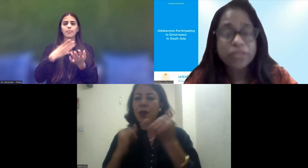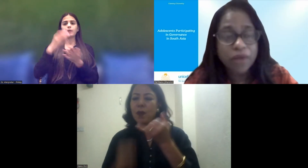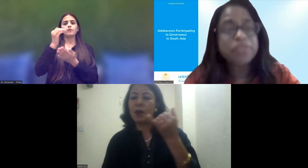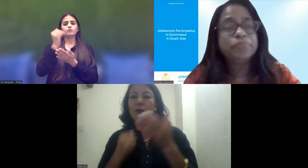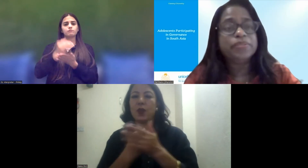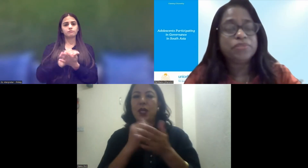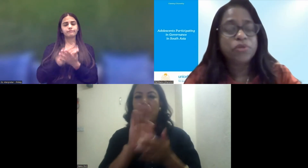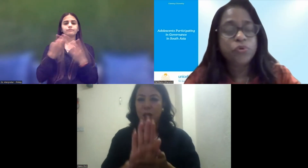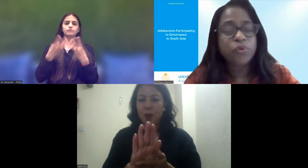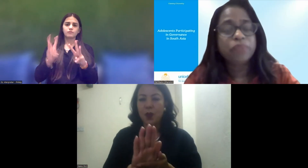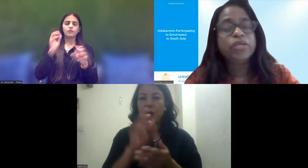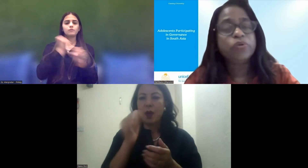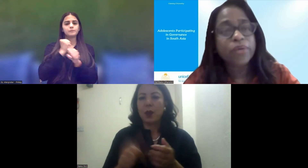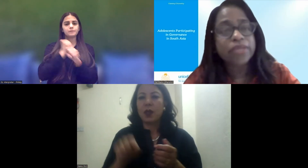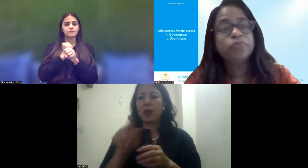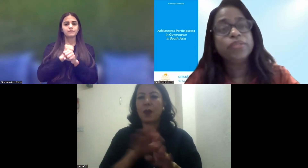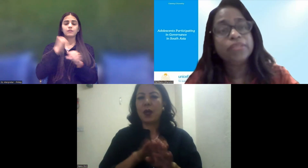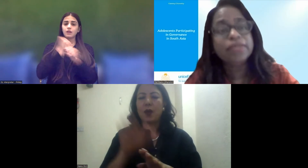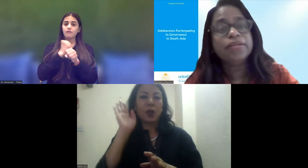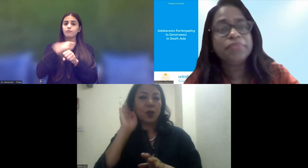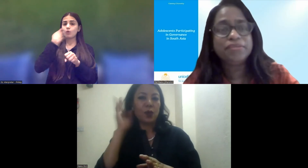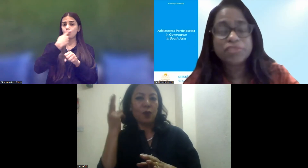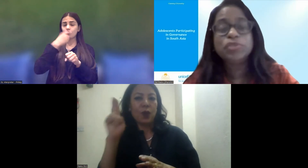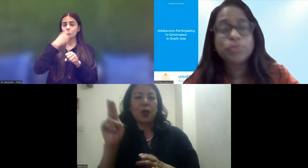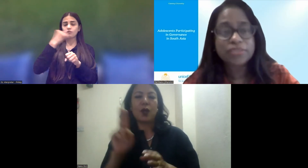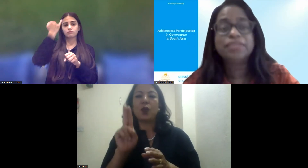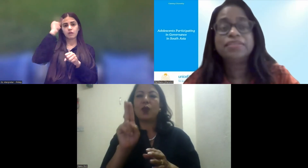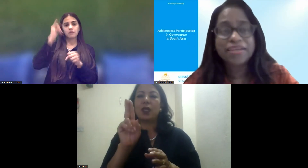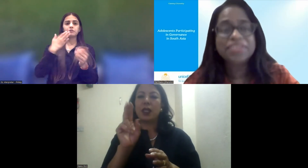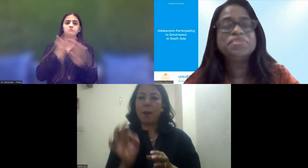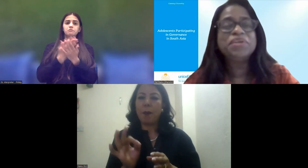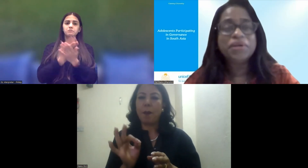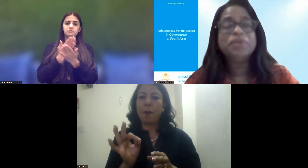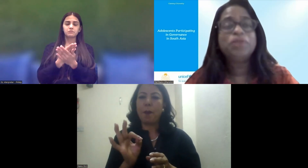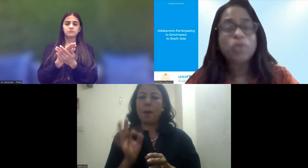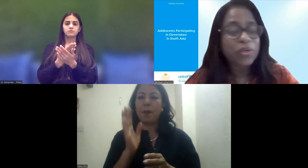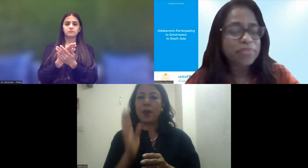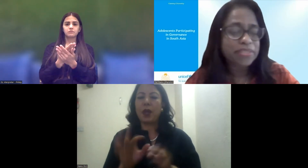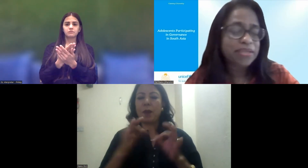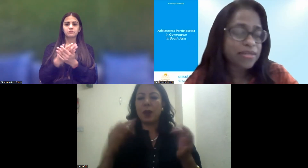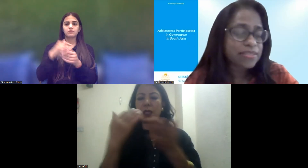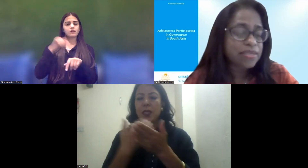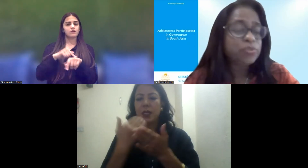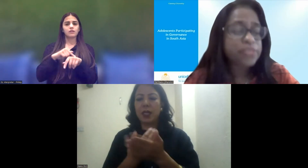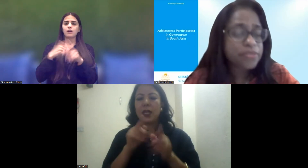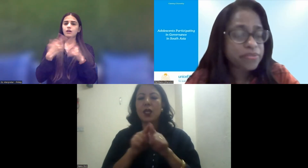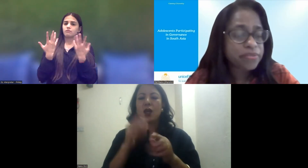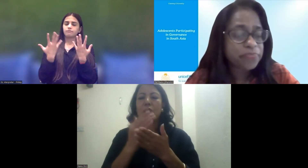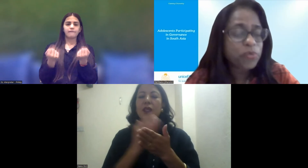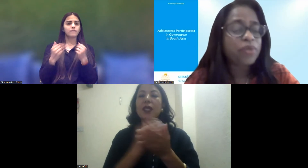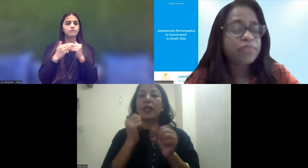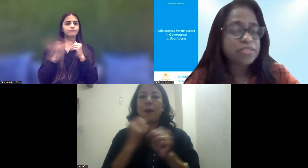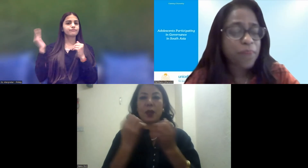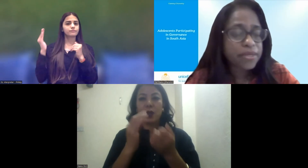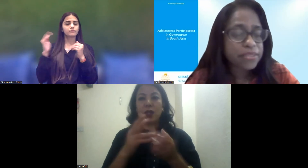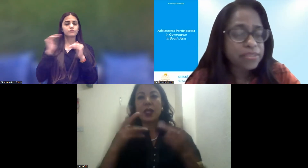with governments who have innovated within their institutions, and that is a laudable task. Children who